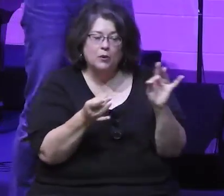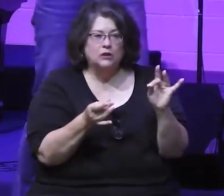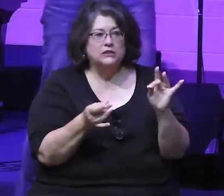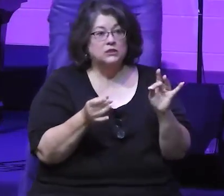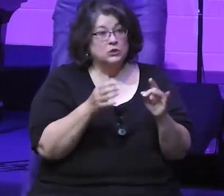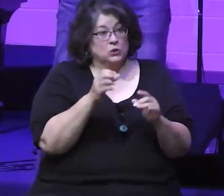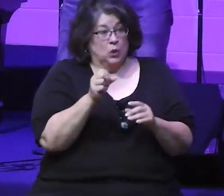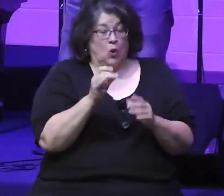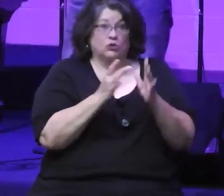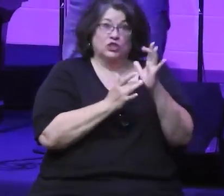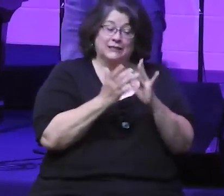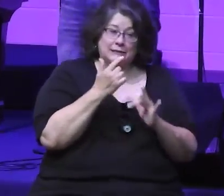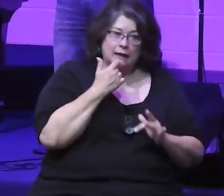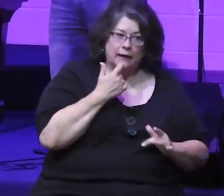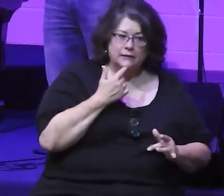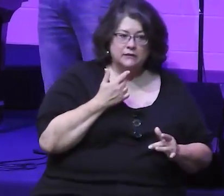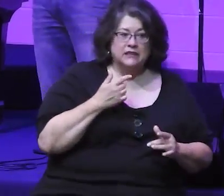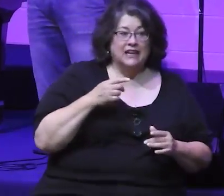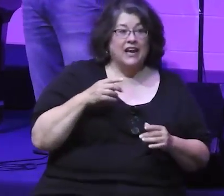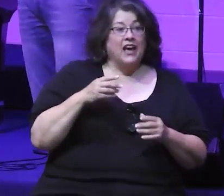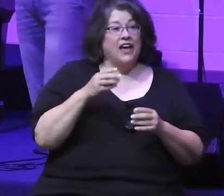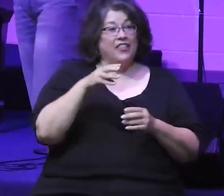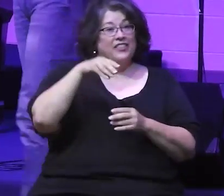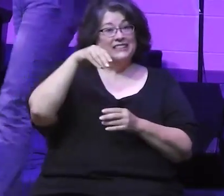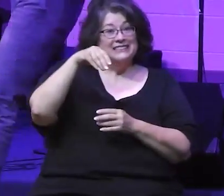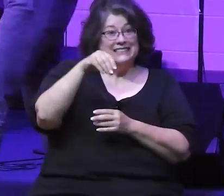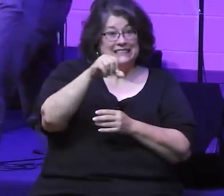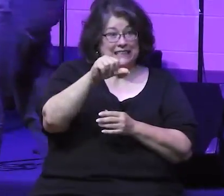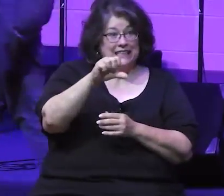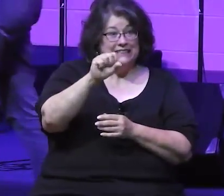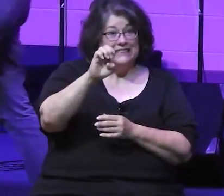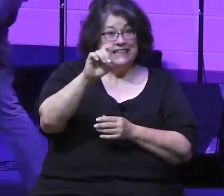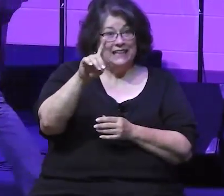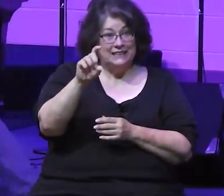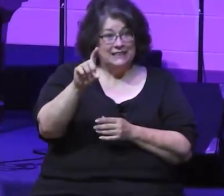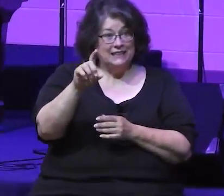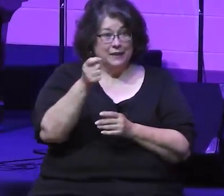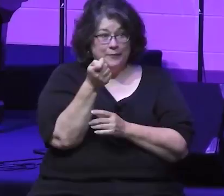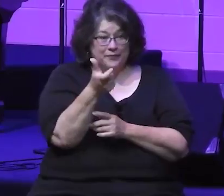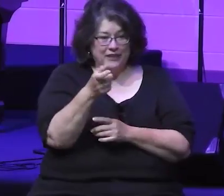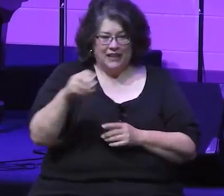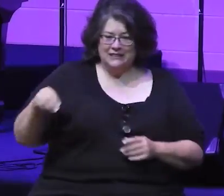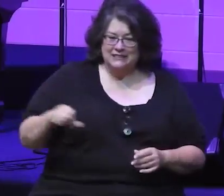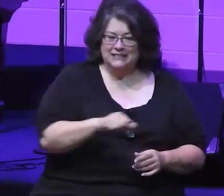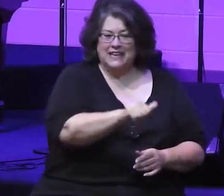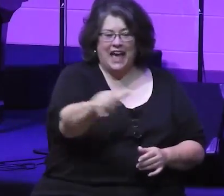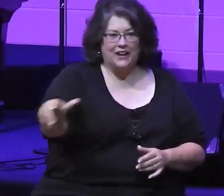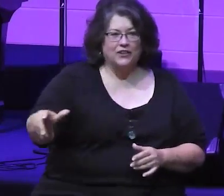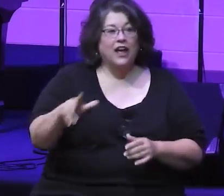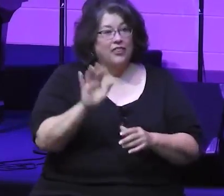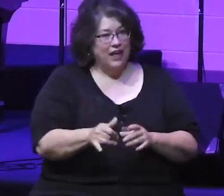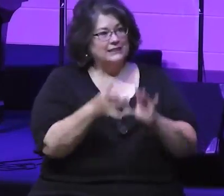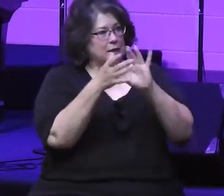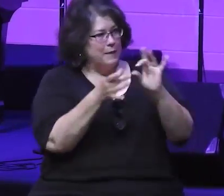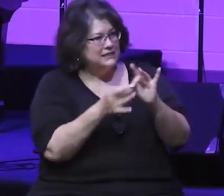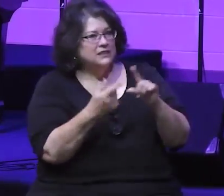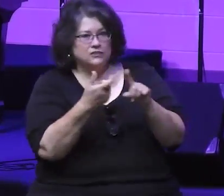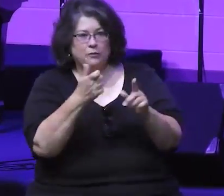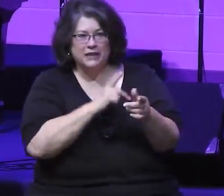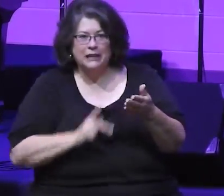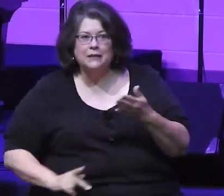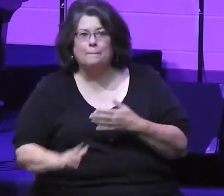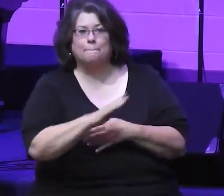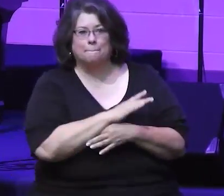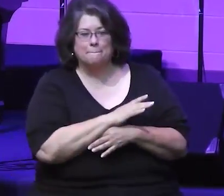4 soils, first of all, the seed that's scattered is the teaching or the message of the kingdom. And the 4 different soils, or if you will, the 4